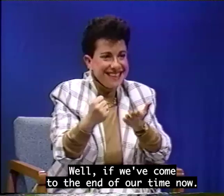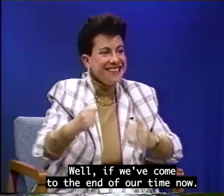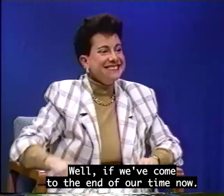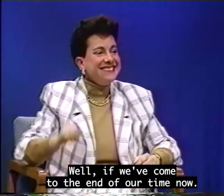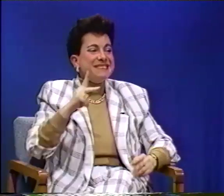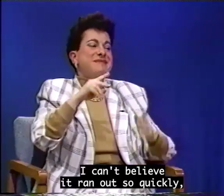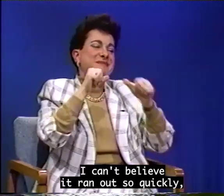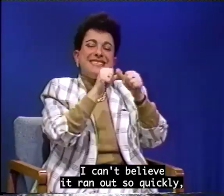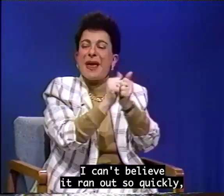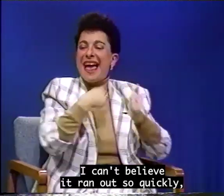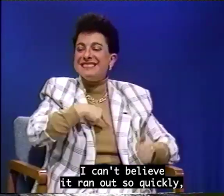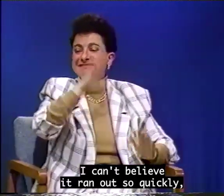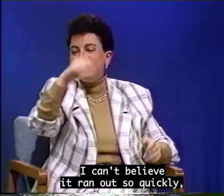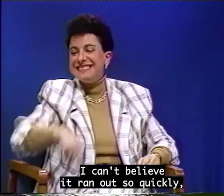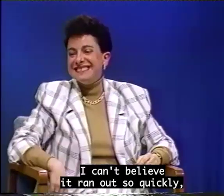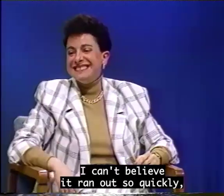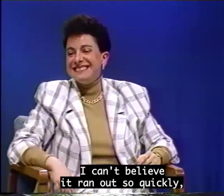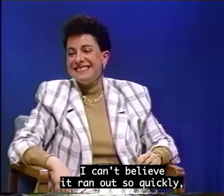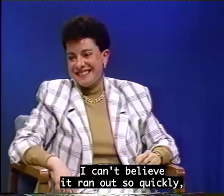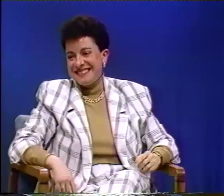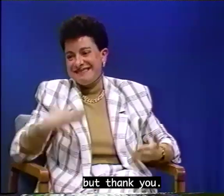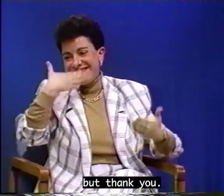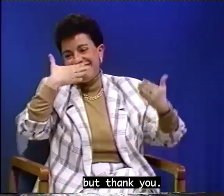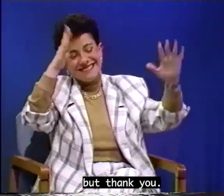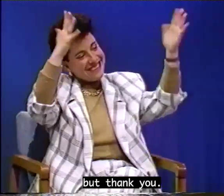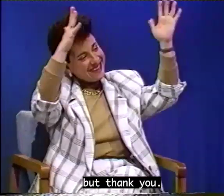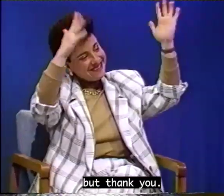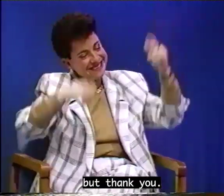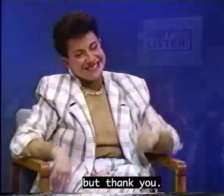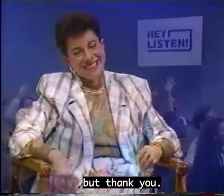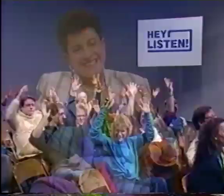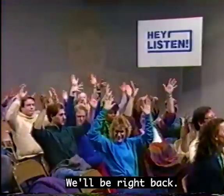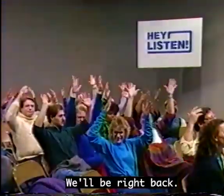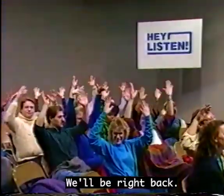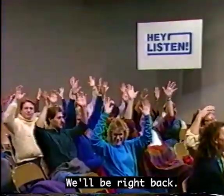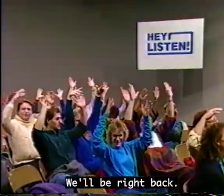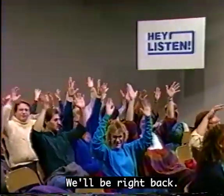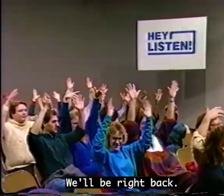the end of our time now. I can't believe it ran out so quickly, but thank you. We'll be right back.